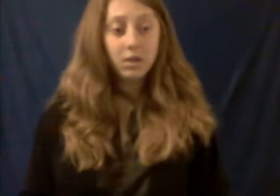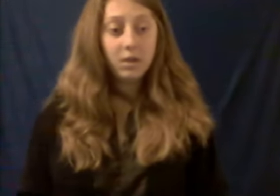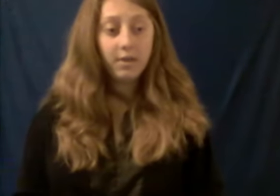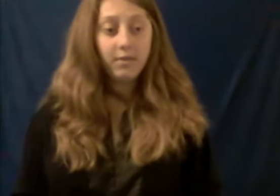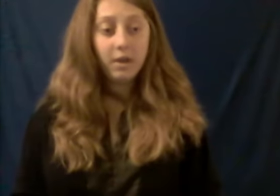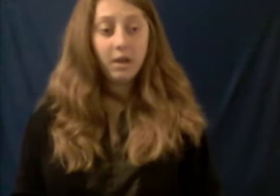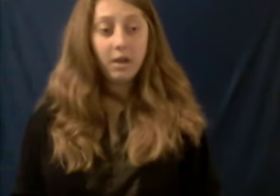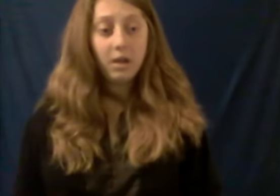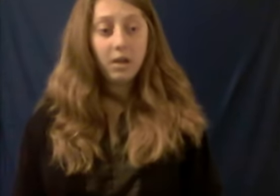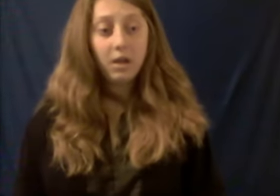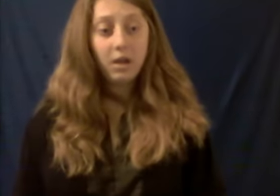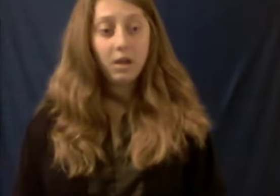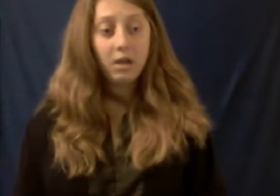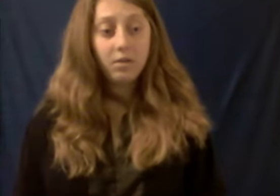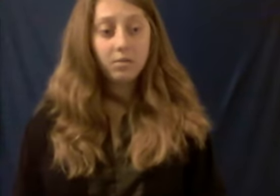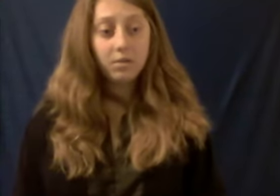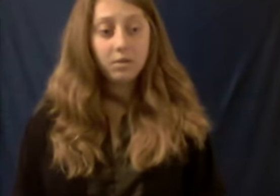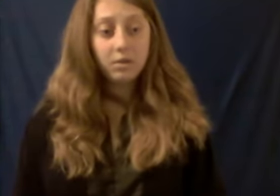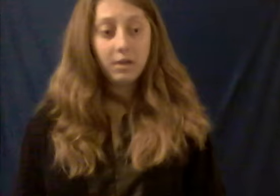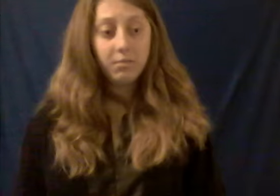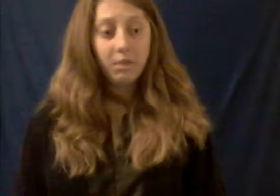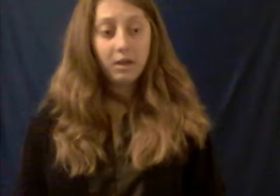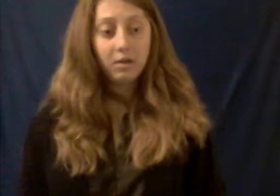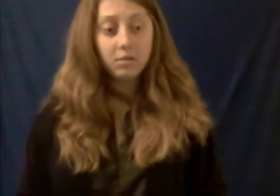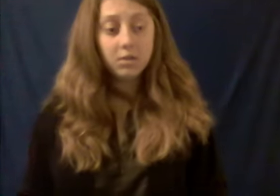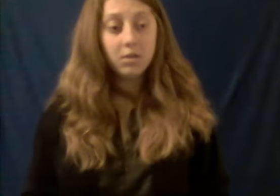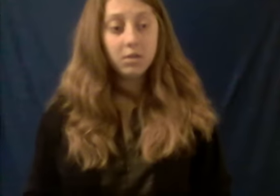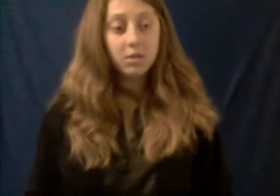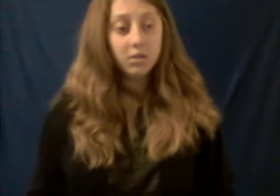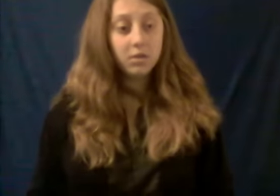And I have an 8-year-old girl named Lynn.